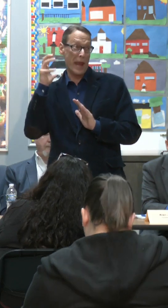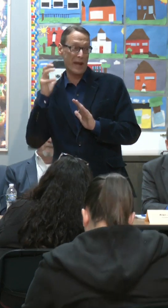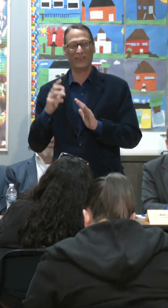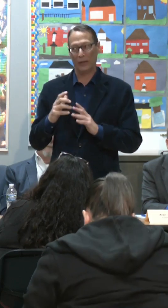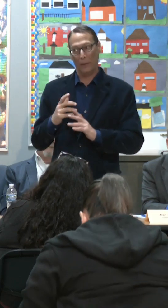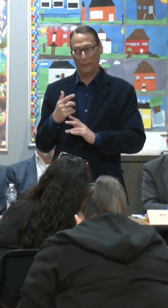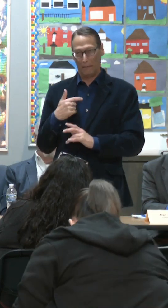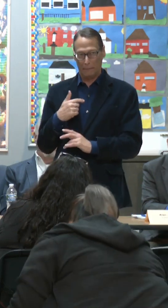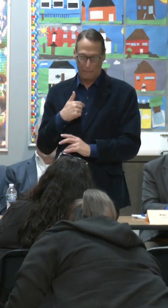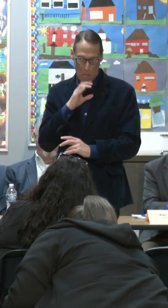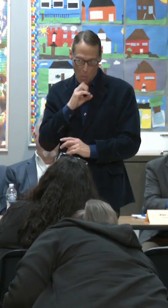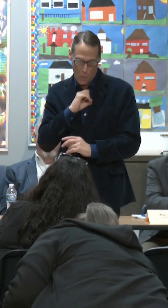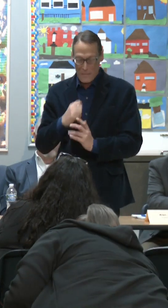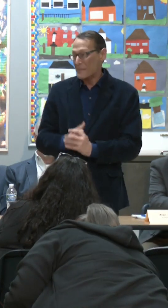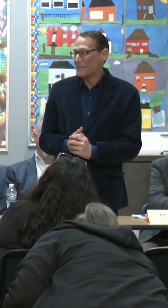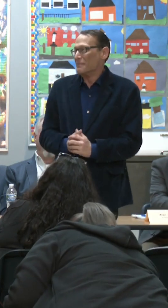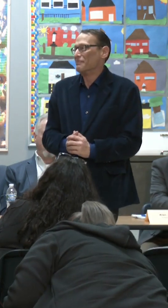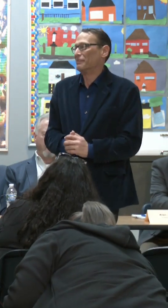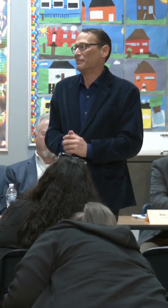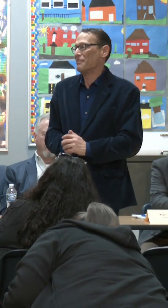radio, right.